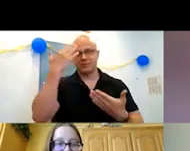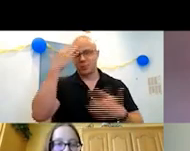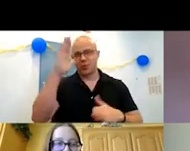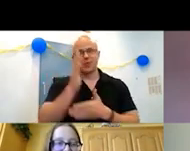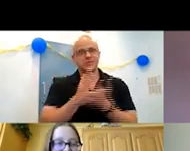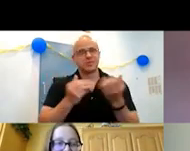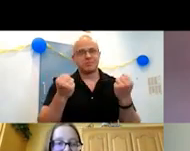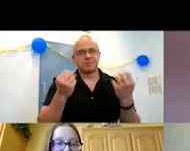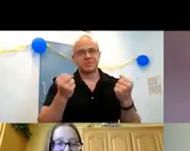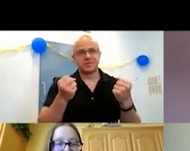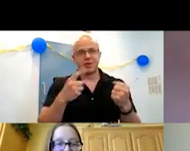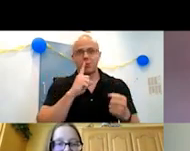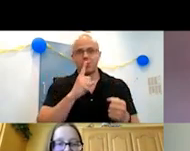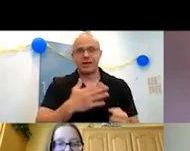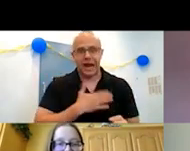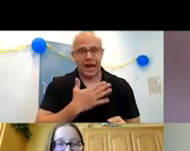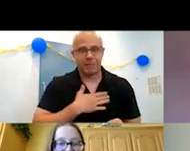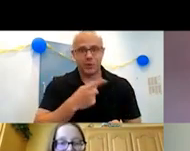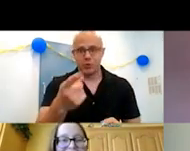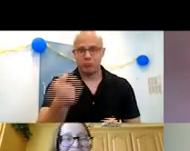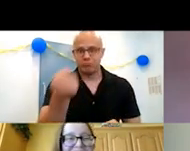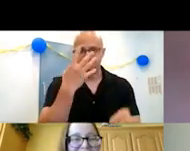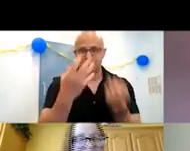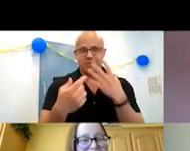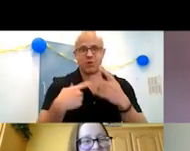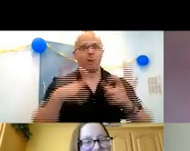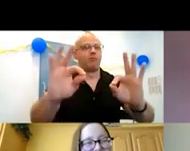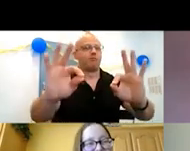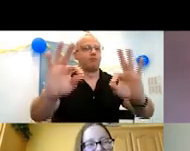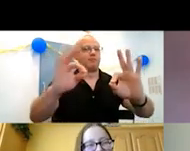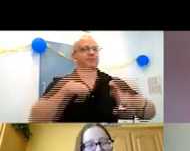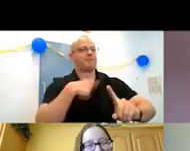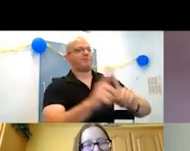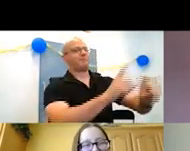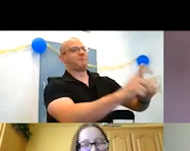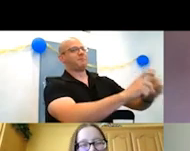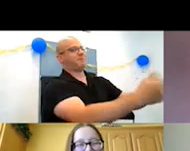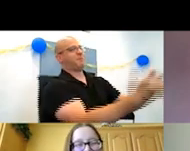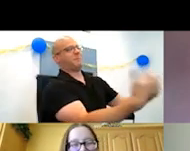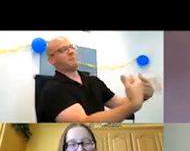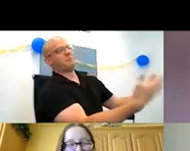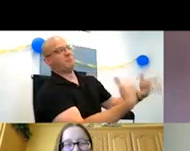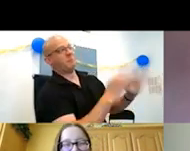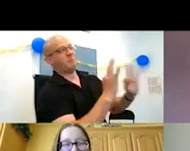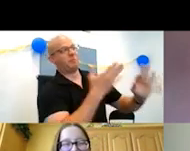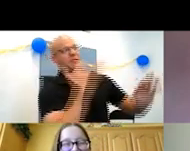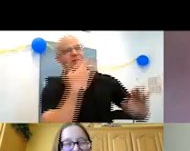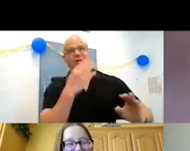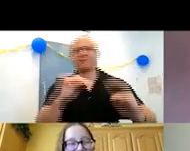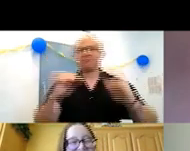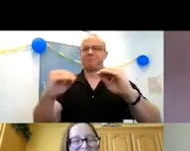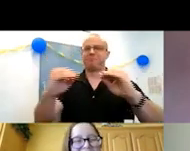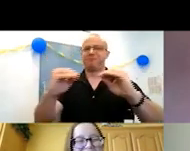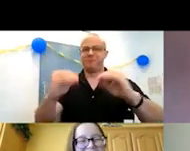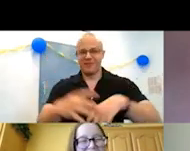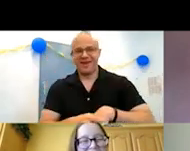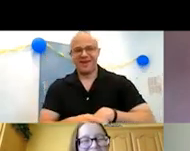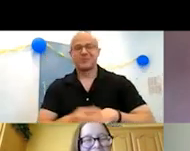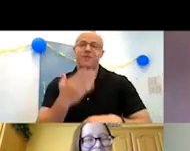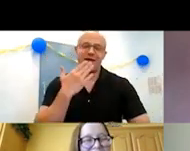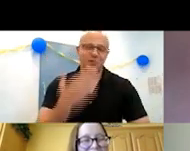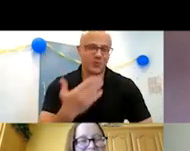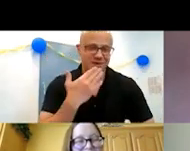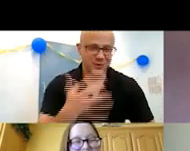signs. I need to learn some new signs, of course, and share with you, and you can share with me, and whatever, we can learn